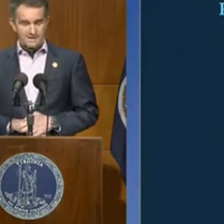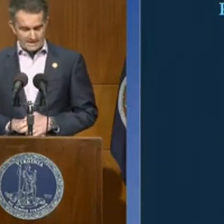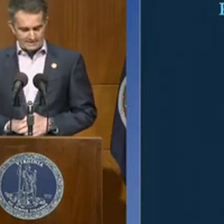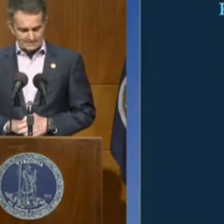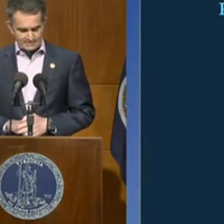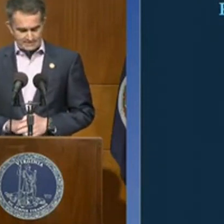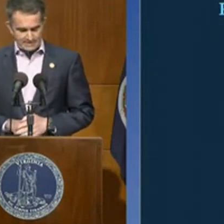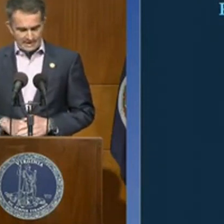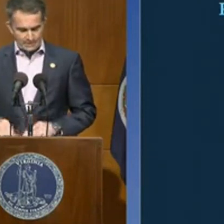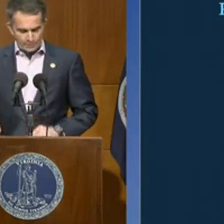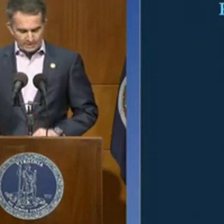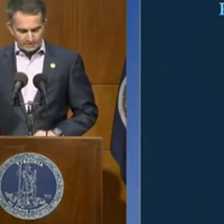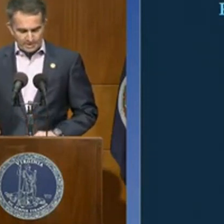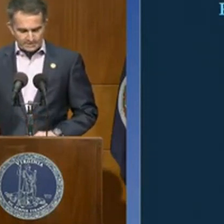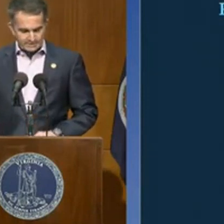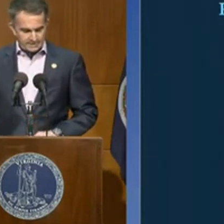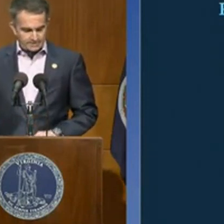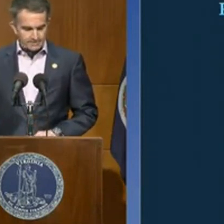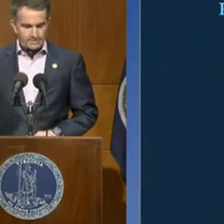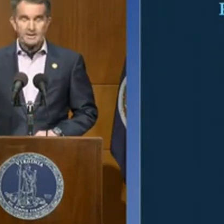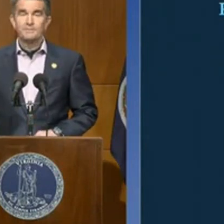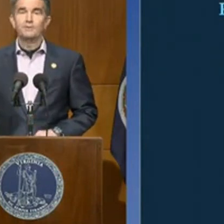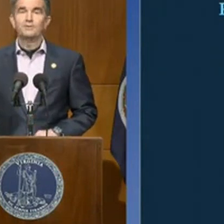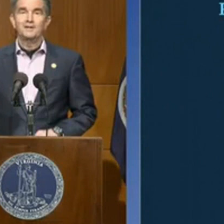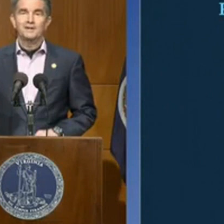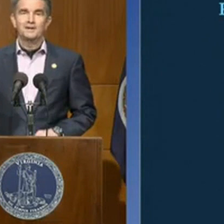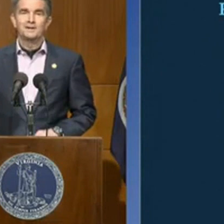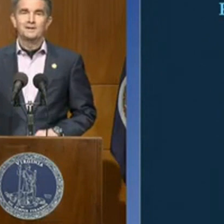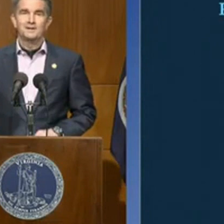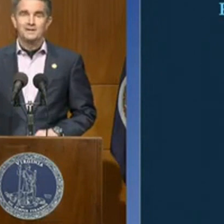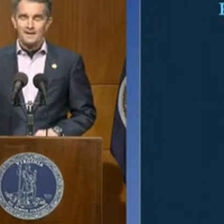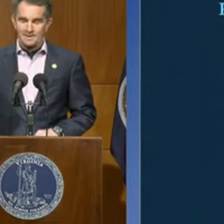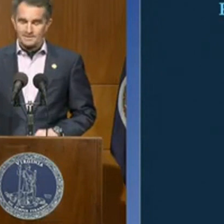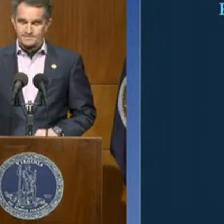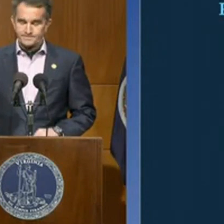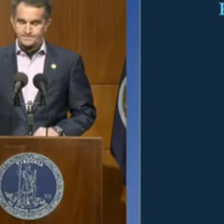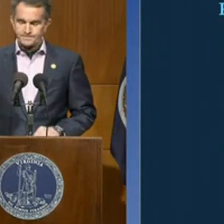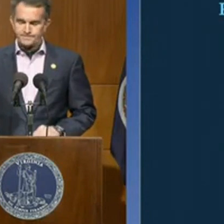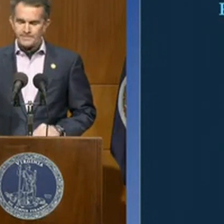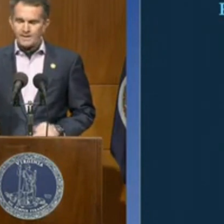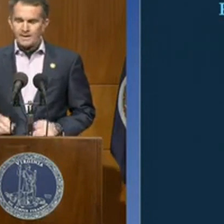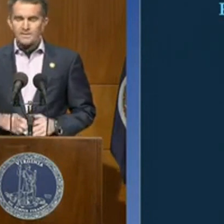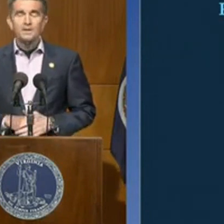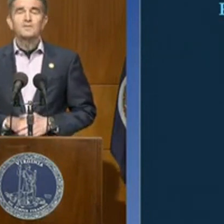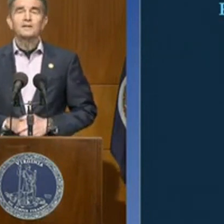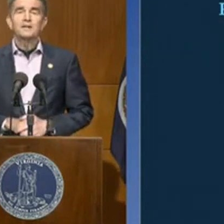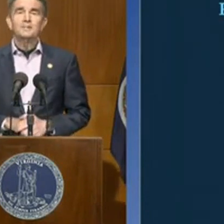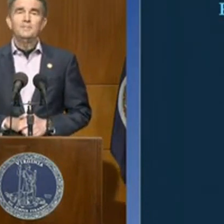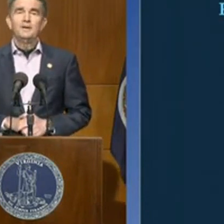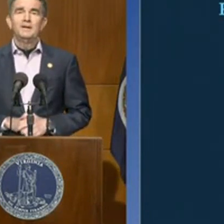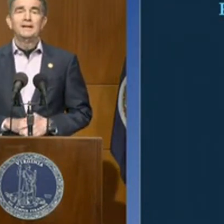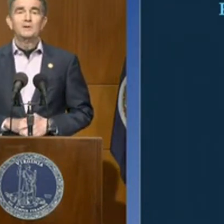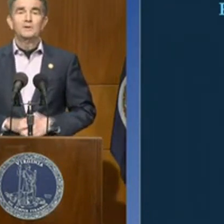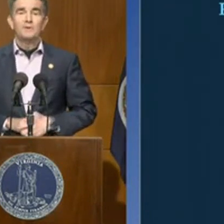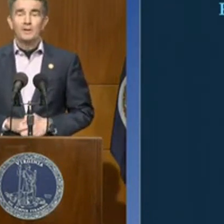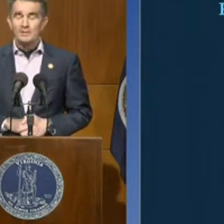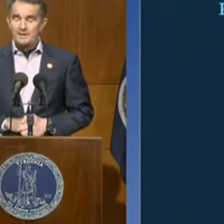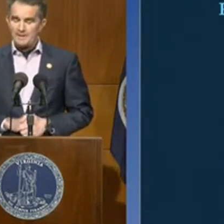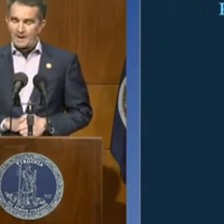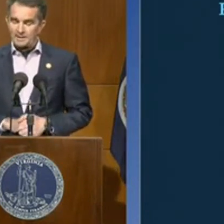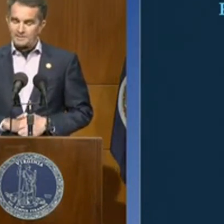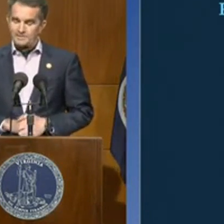3 states, and we expect a team to be in Virginia today. This team